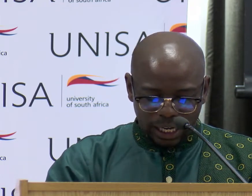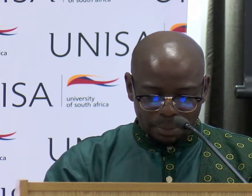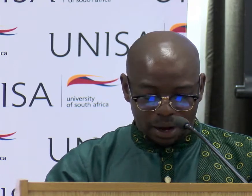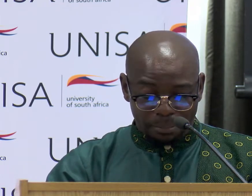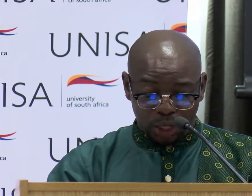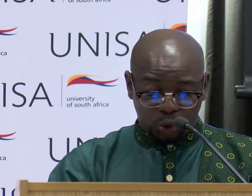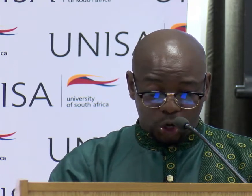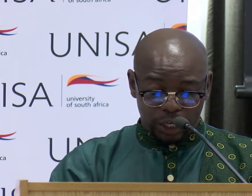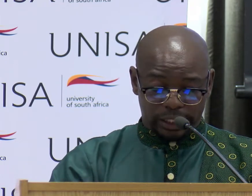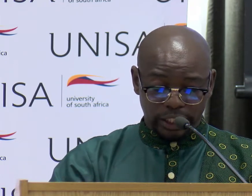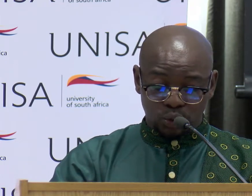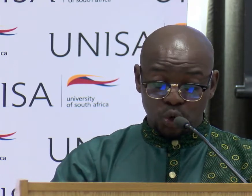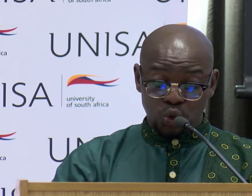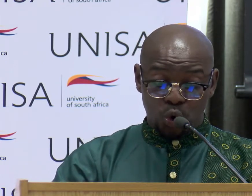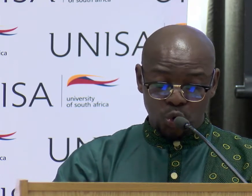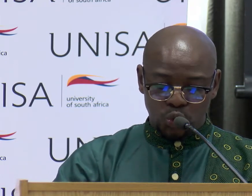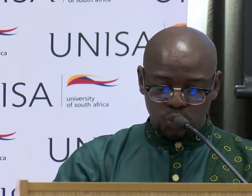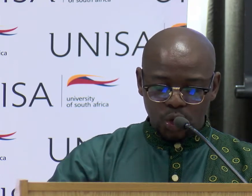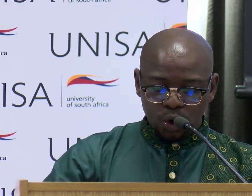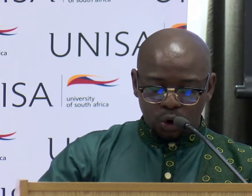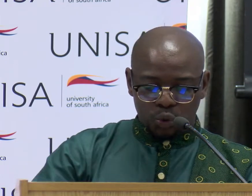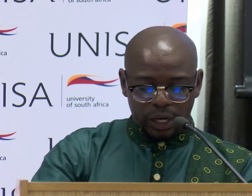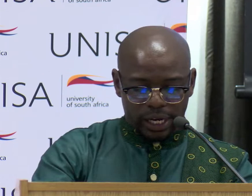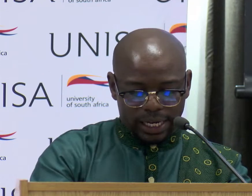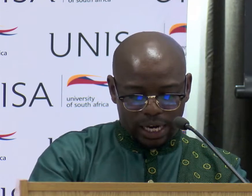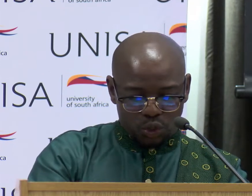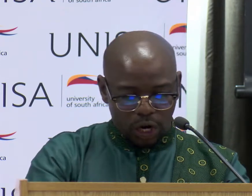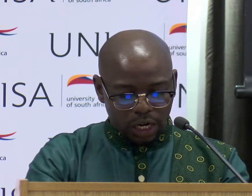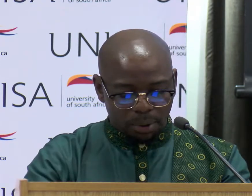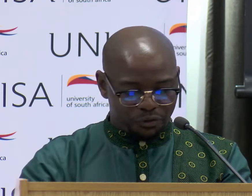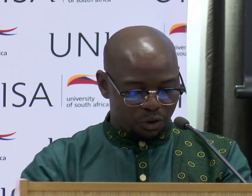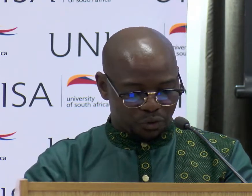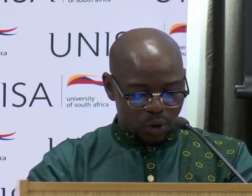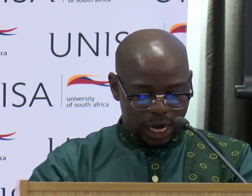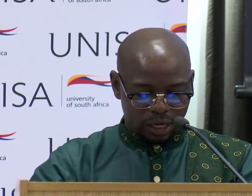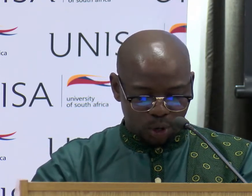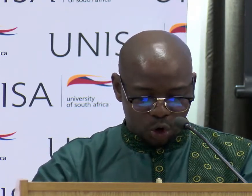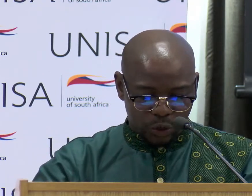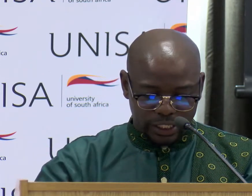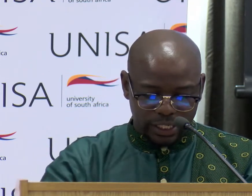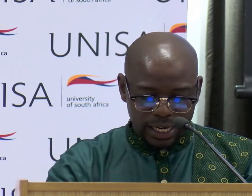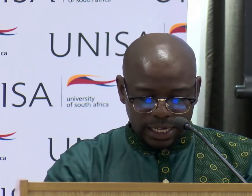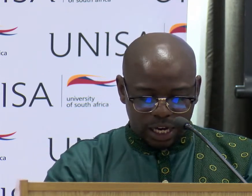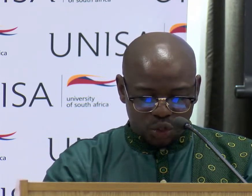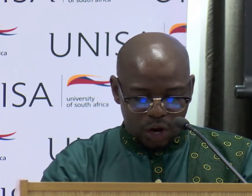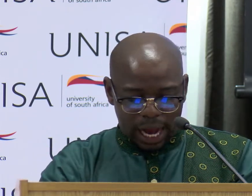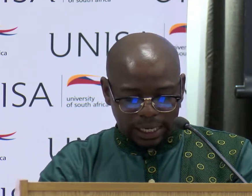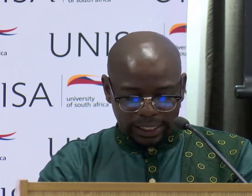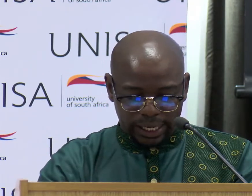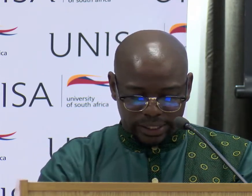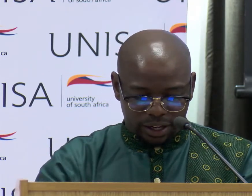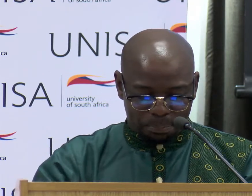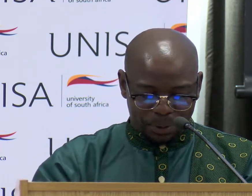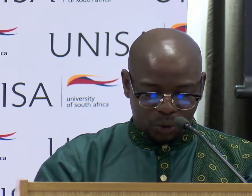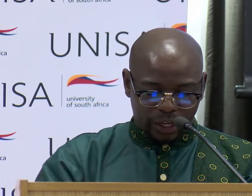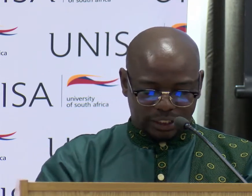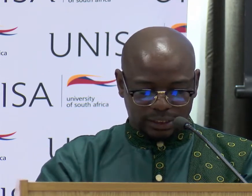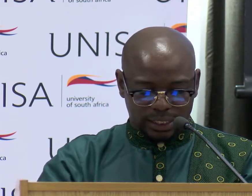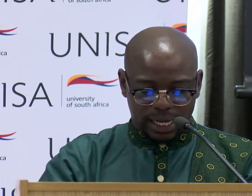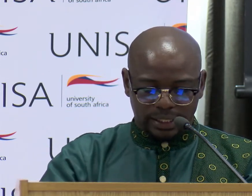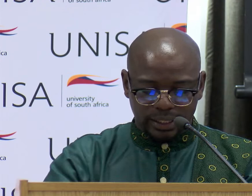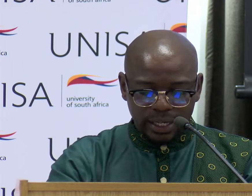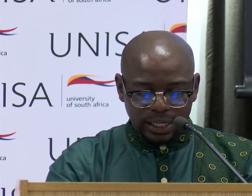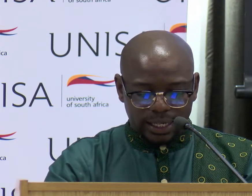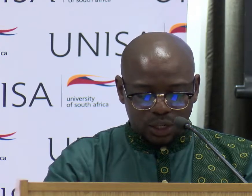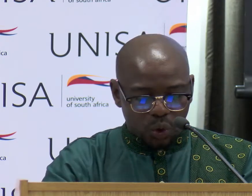Ngwana ditjhaba mahlo ke ditutudu ho thwe rato le bofofu ha le bone, rato ha le kgethe pelo e